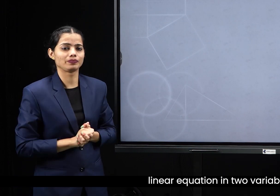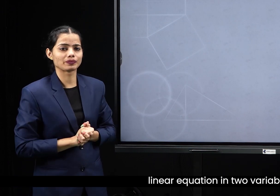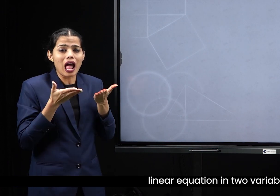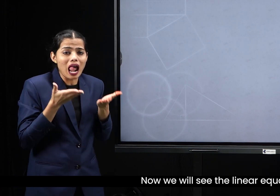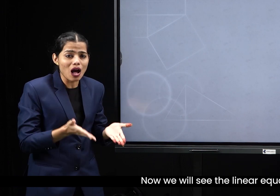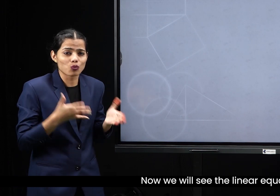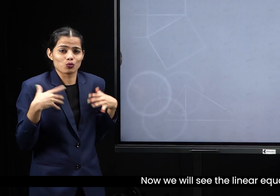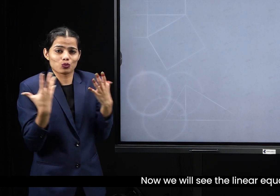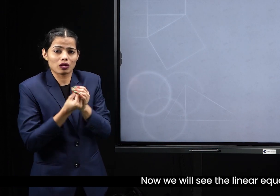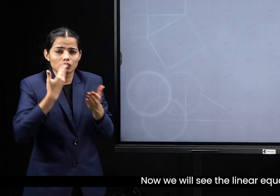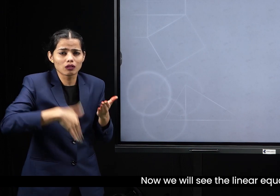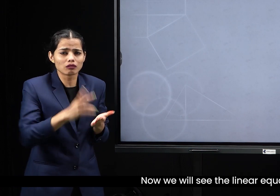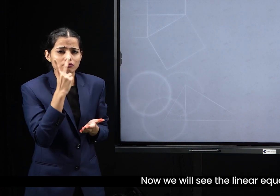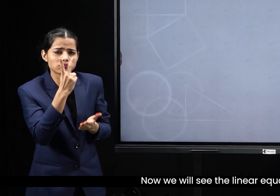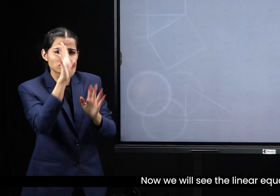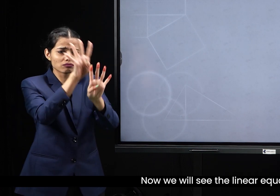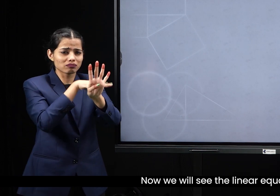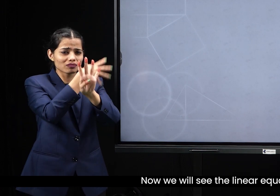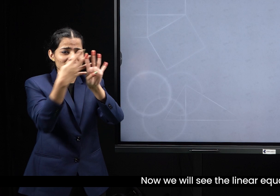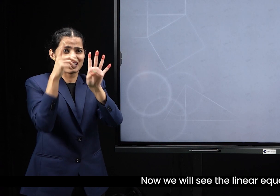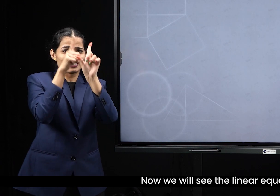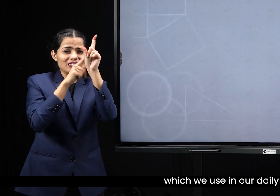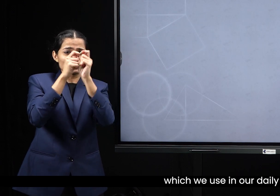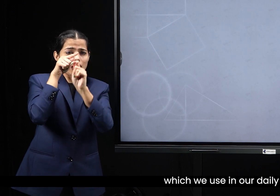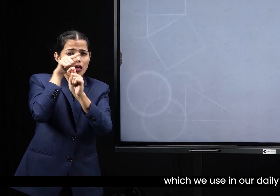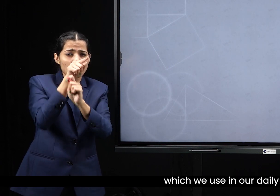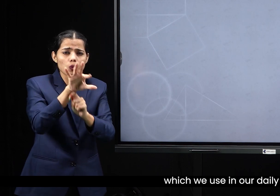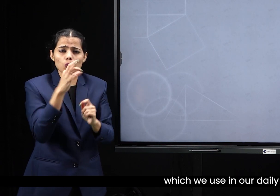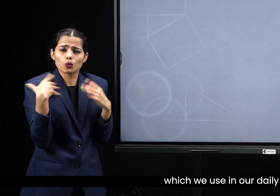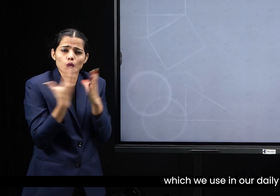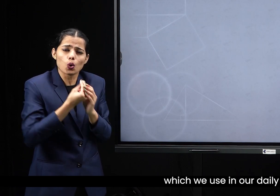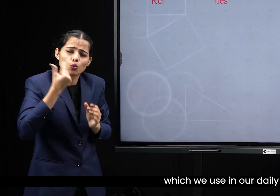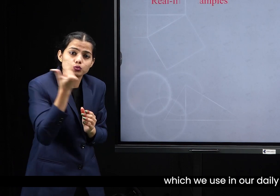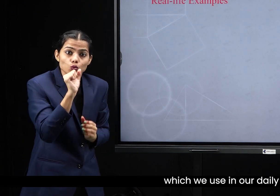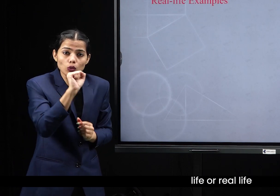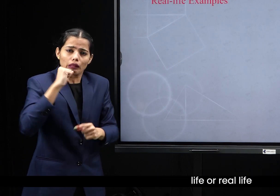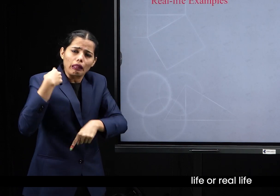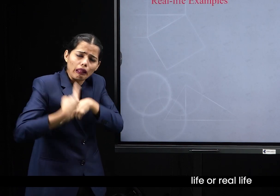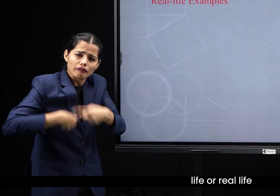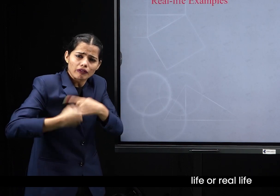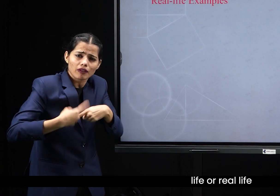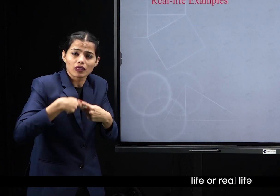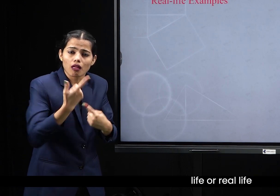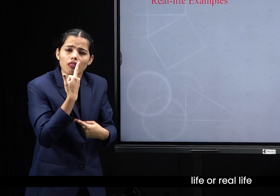Now, we will see the linear equation which we use in our daily life or real life.